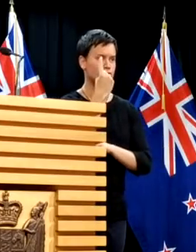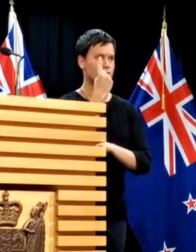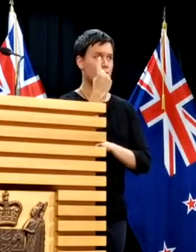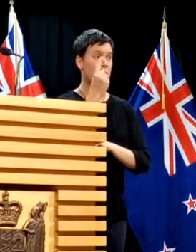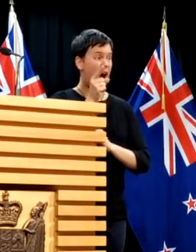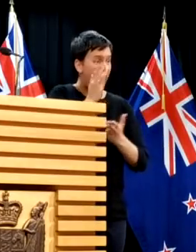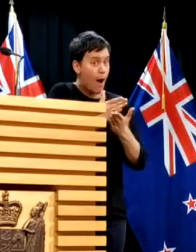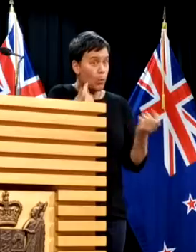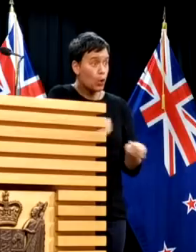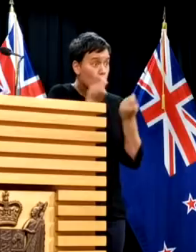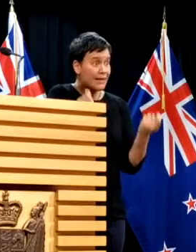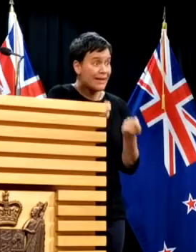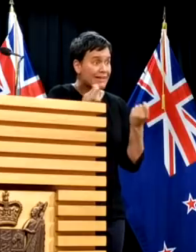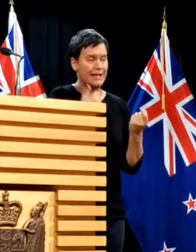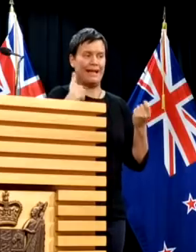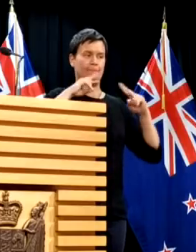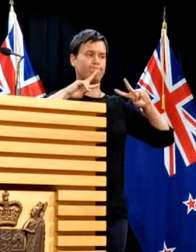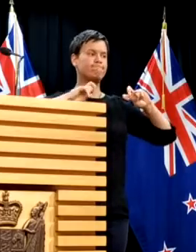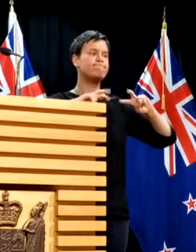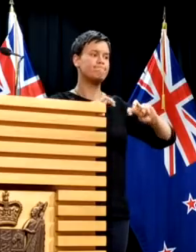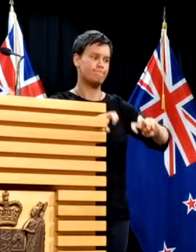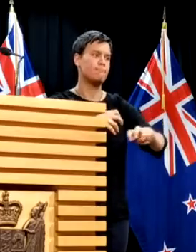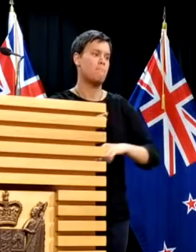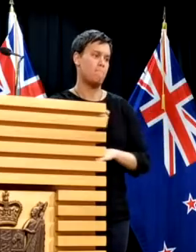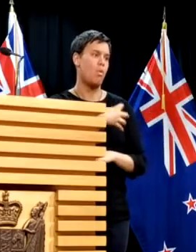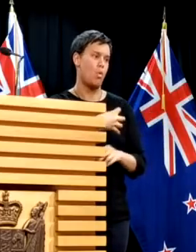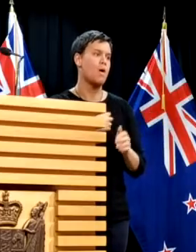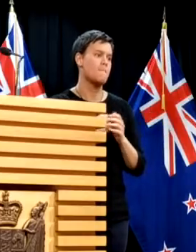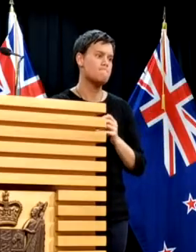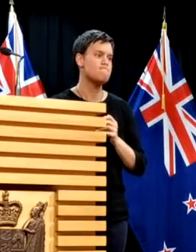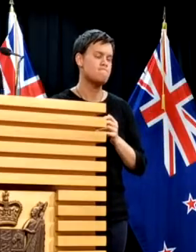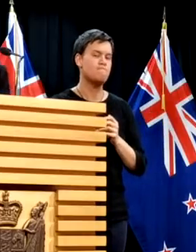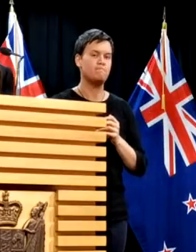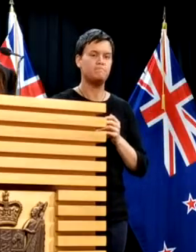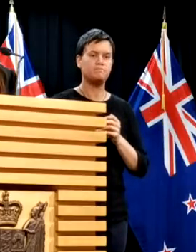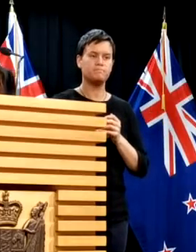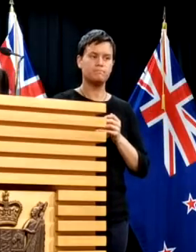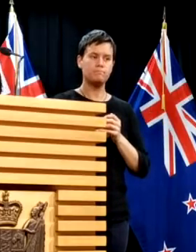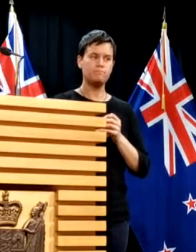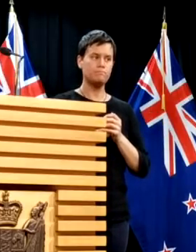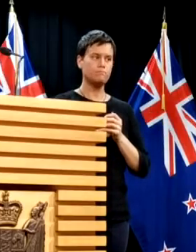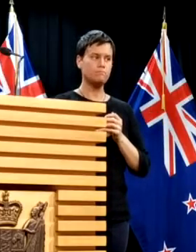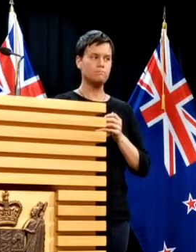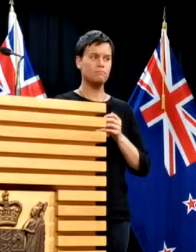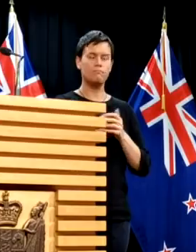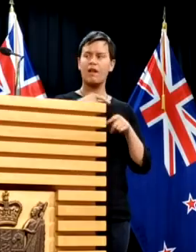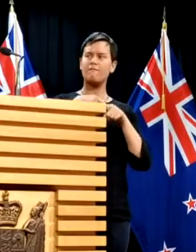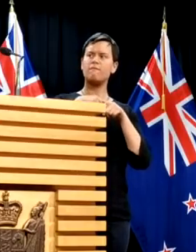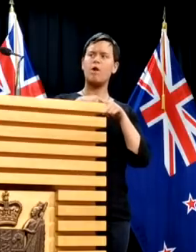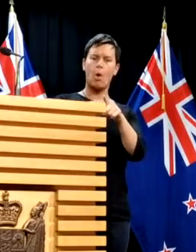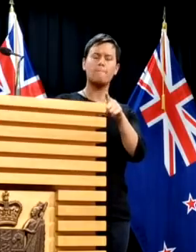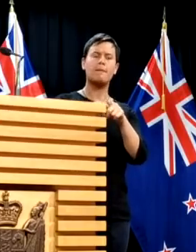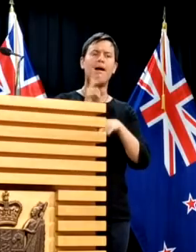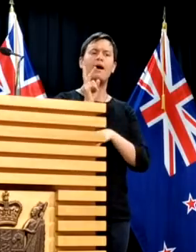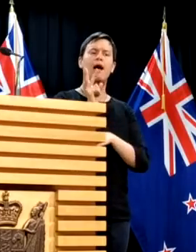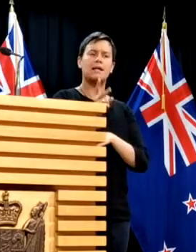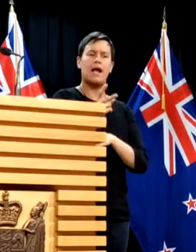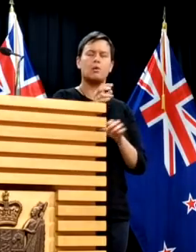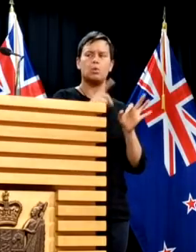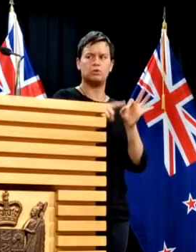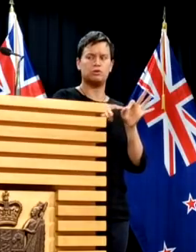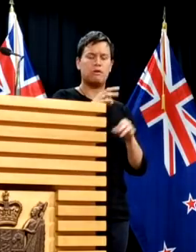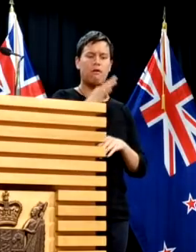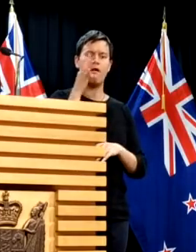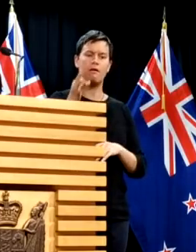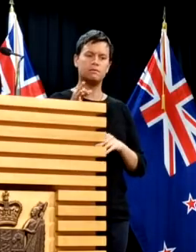those situations where that has not been used, and is that what we would expect? The same question that we asked you the day before the election,